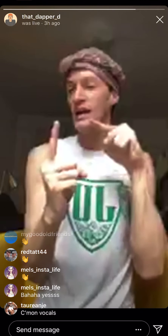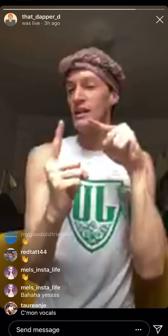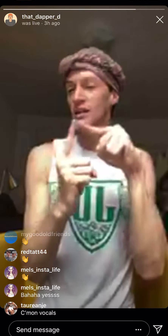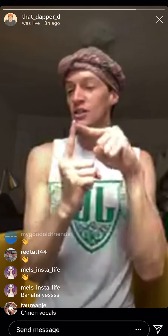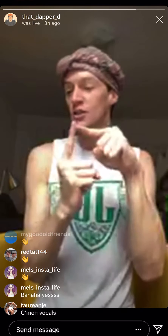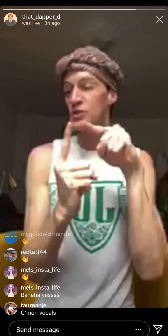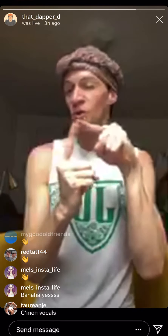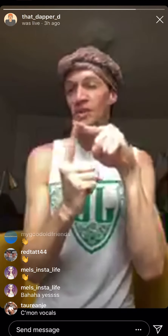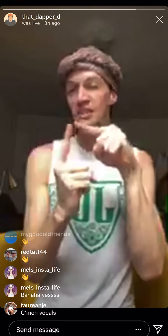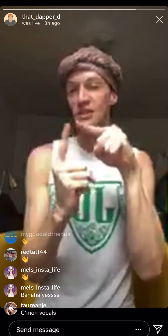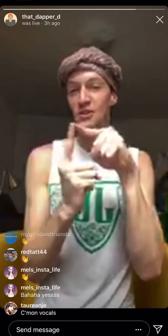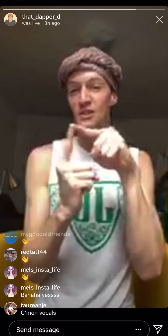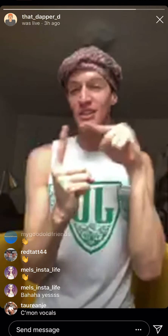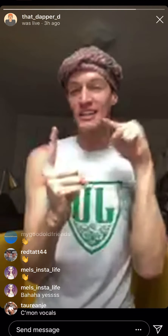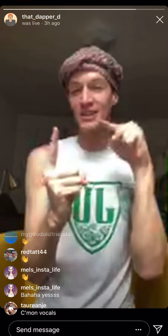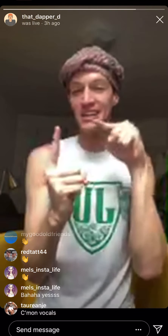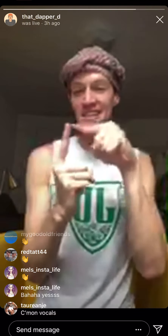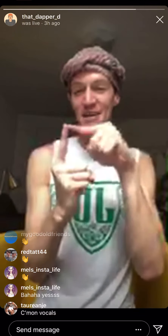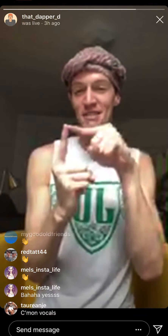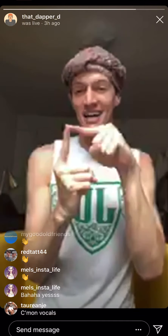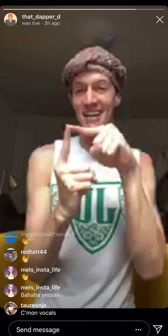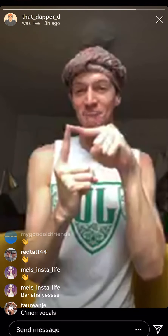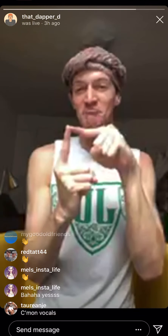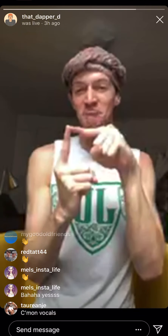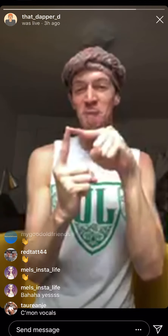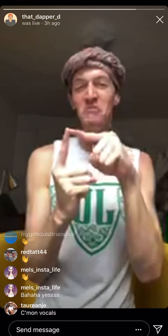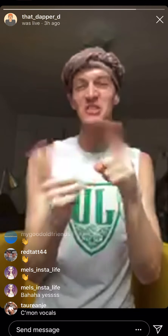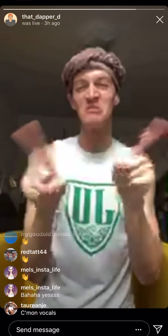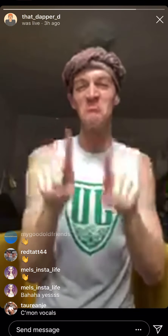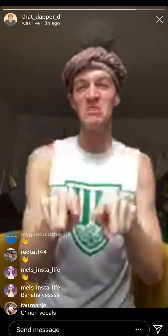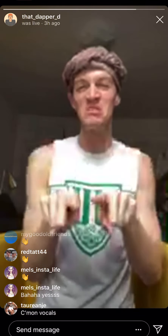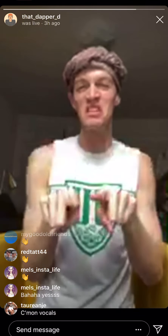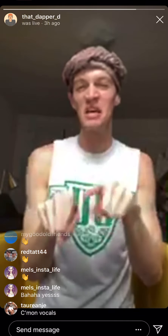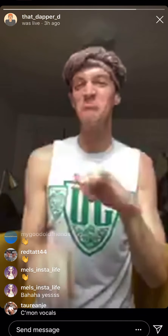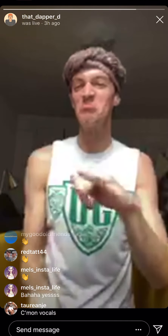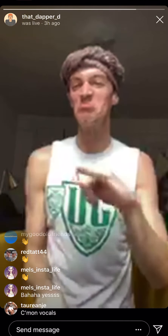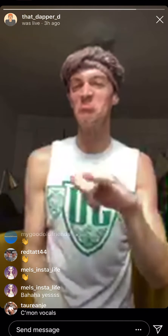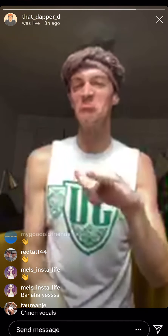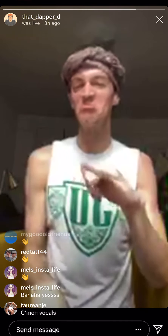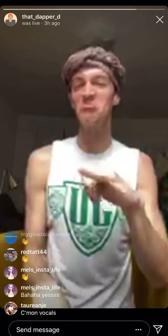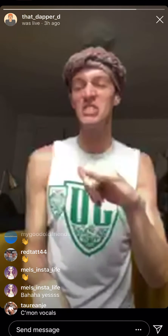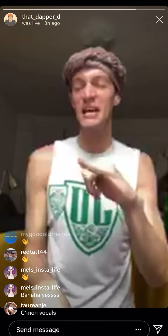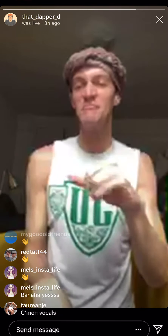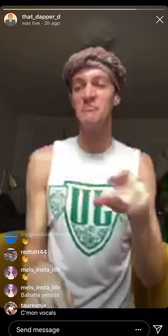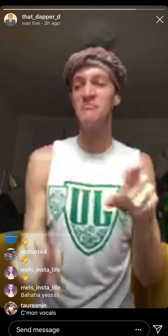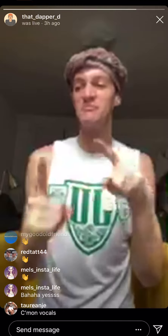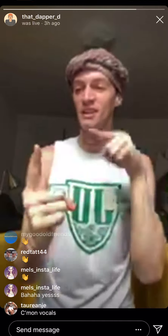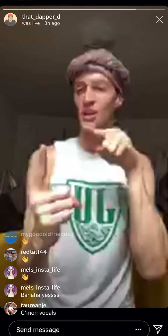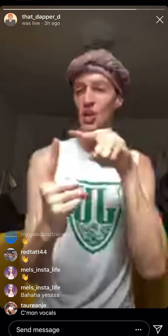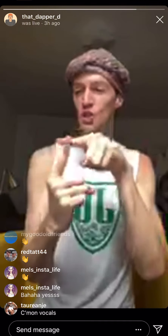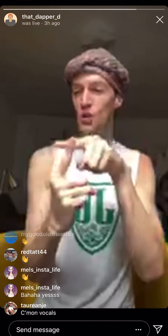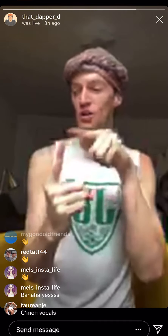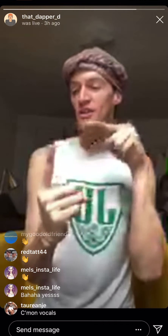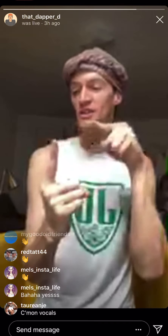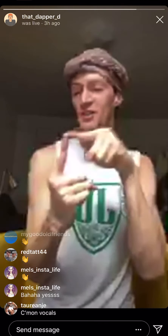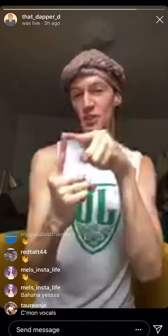so towards and to look like they're kind of the same sign looks like it's the same same toward two